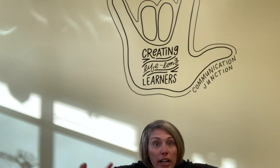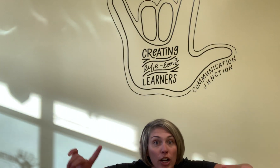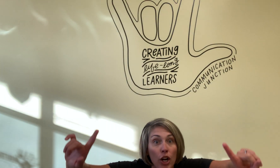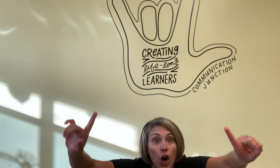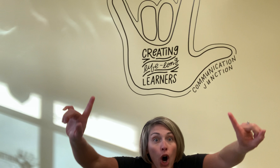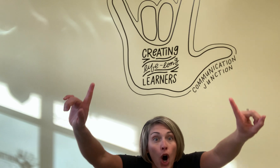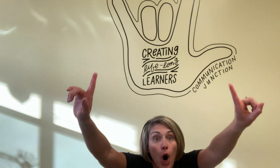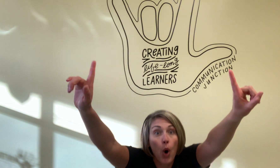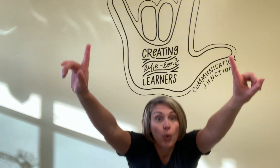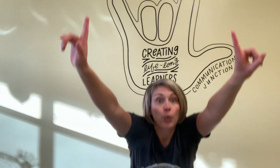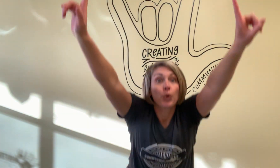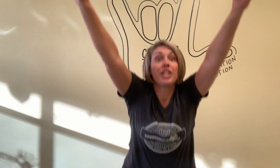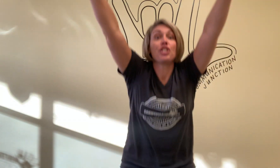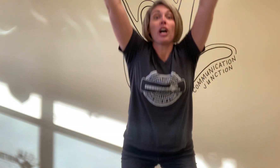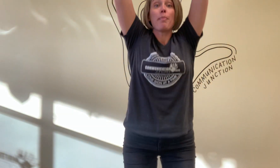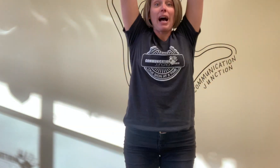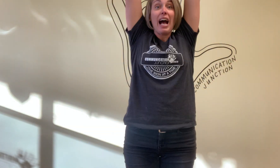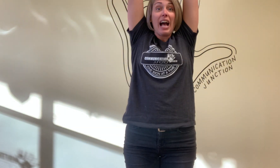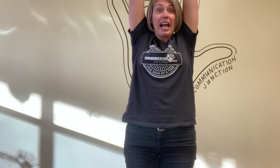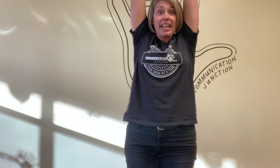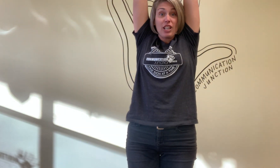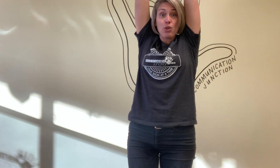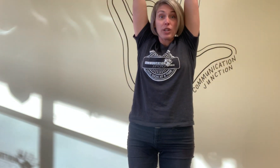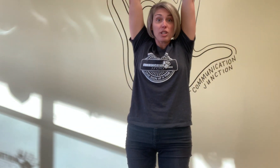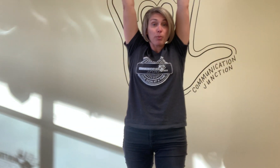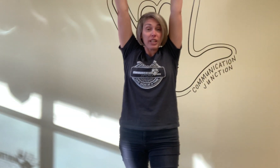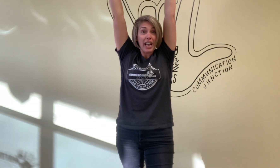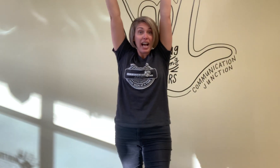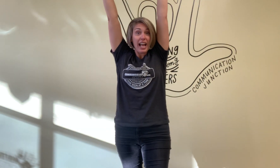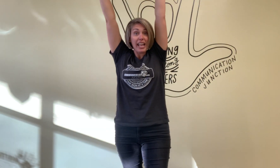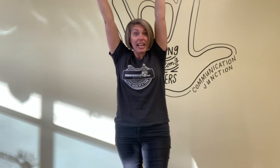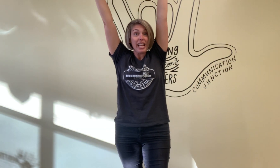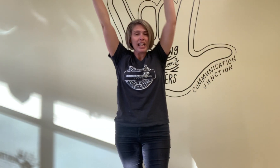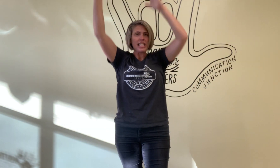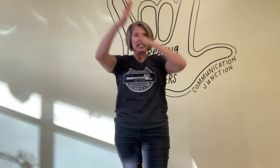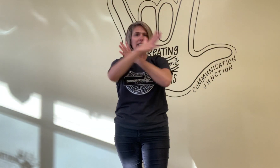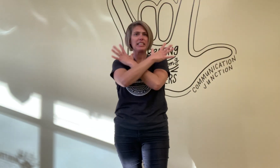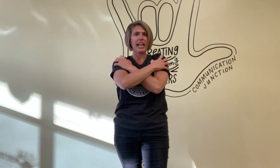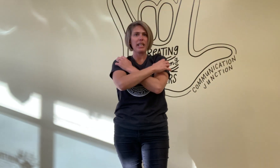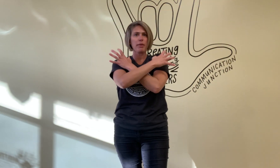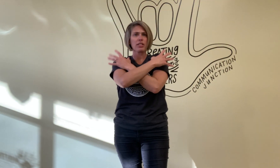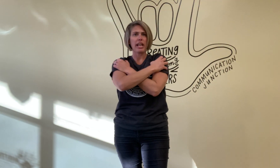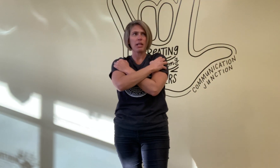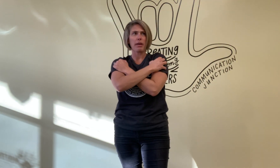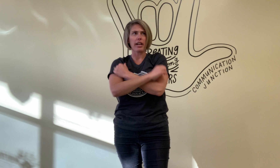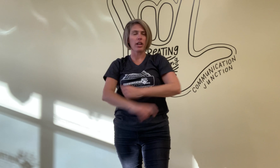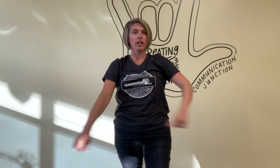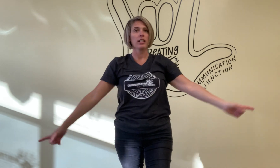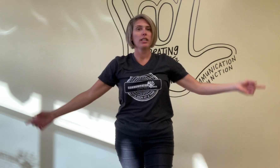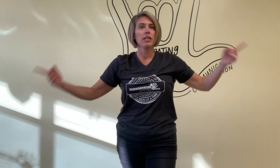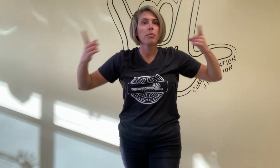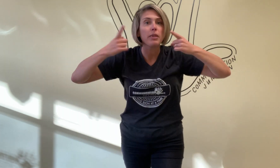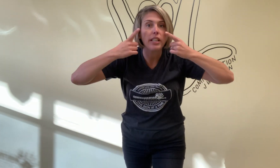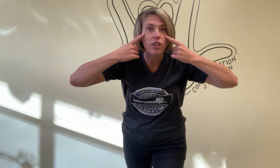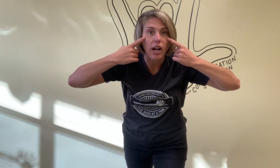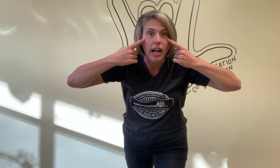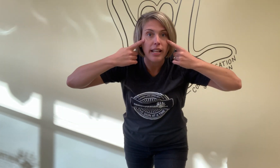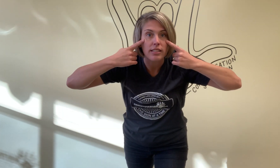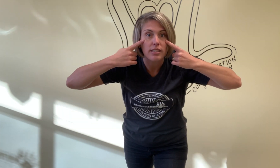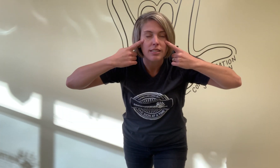bear, reach up high. Can you reach up really high? Teddy bear, blink your eyes.